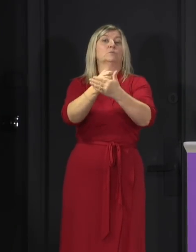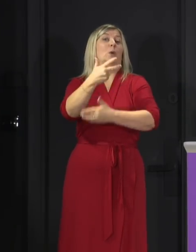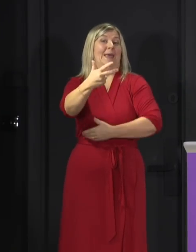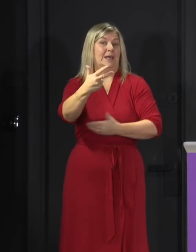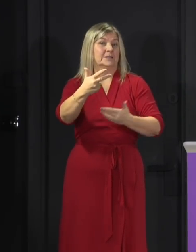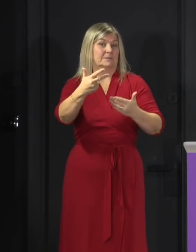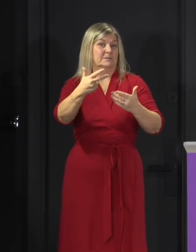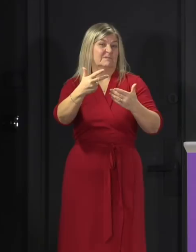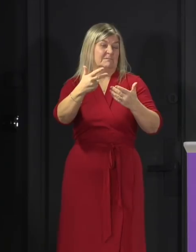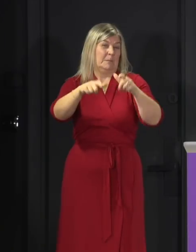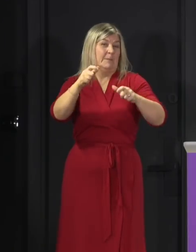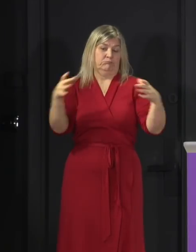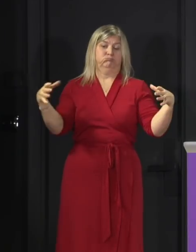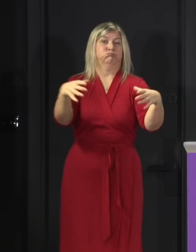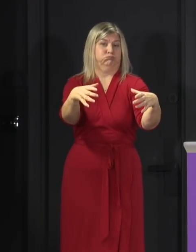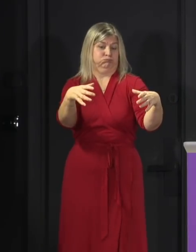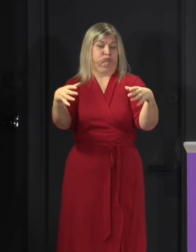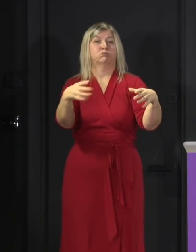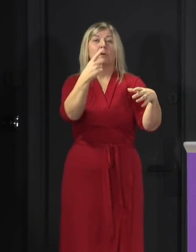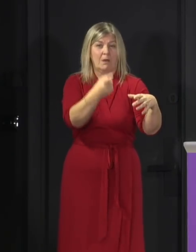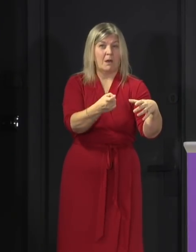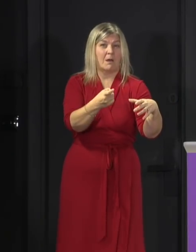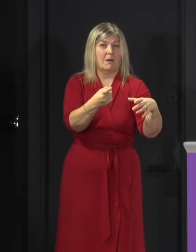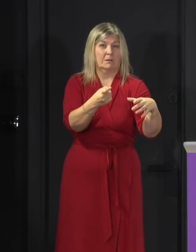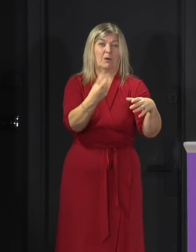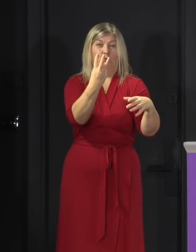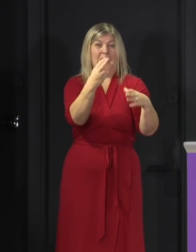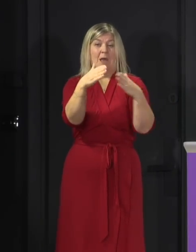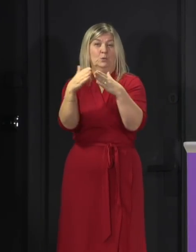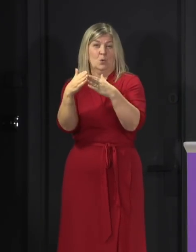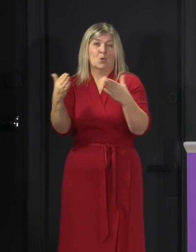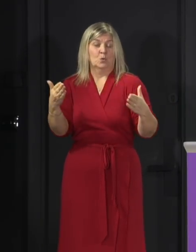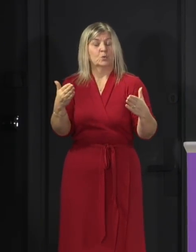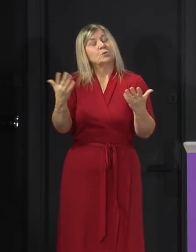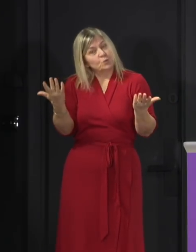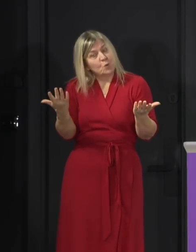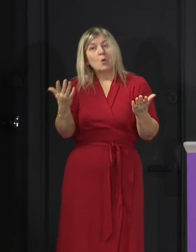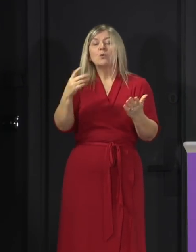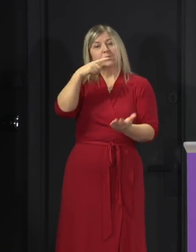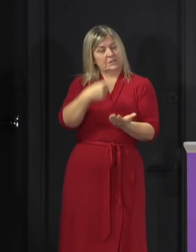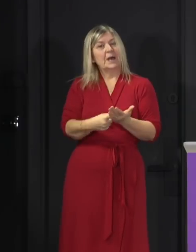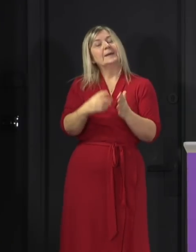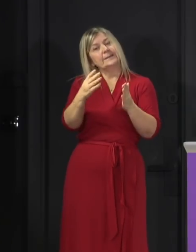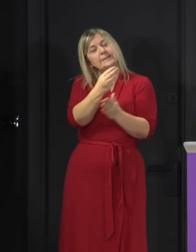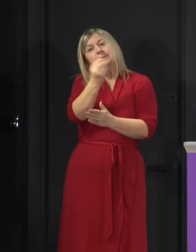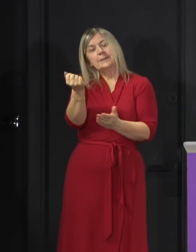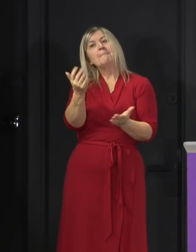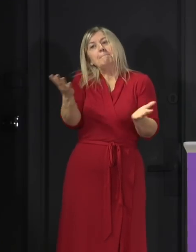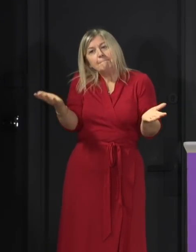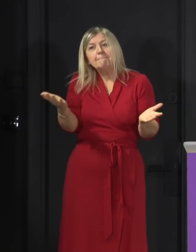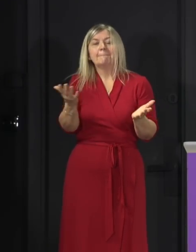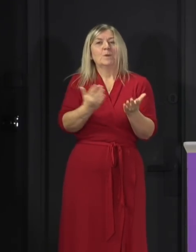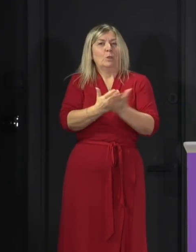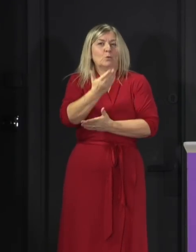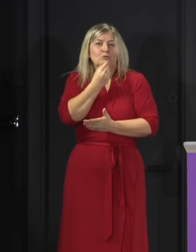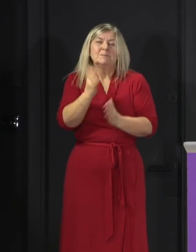a bubble. That is a pragmatic step that seeks to ensure that the decisions some people will feel they have to make over